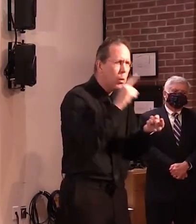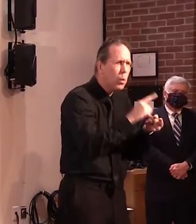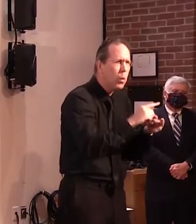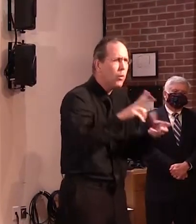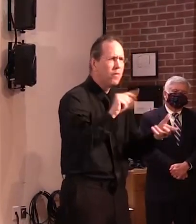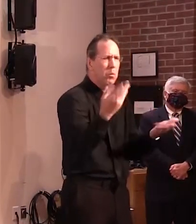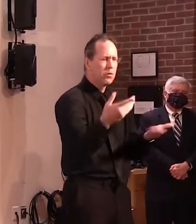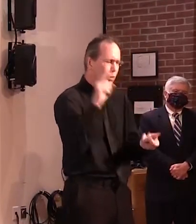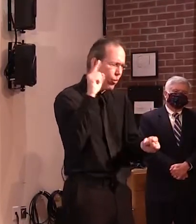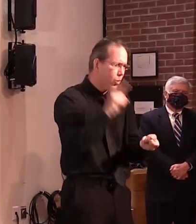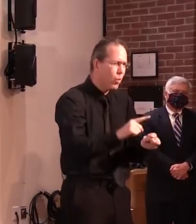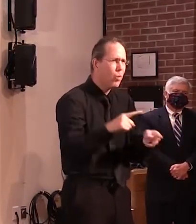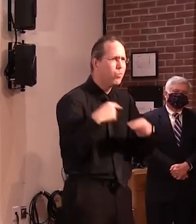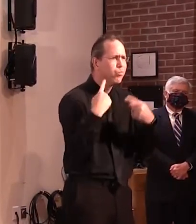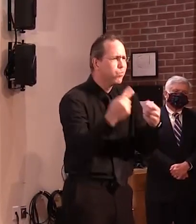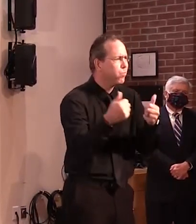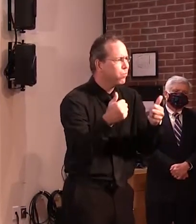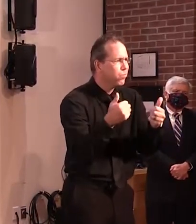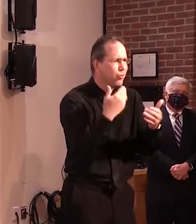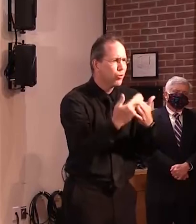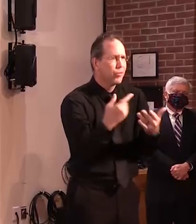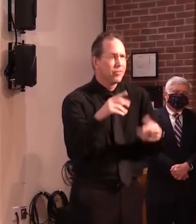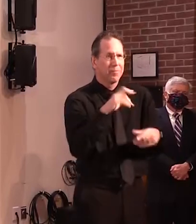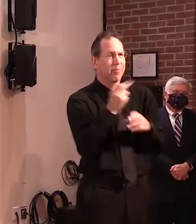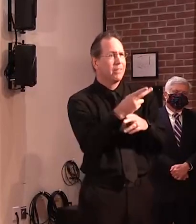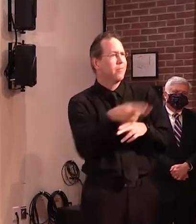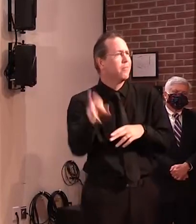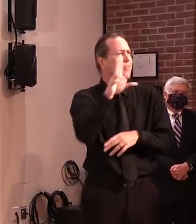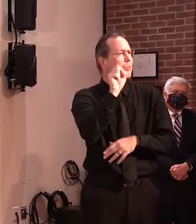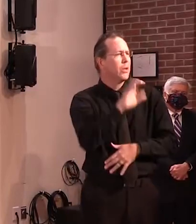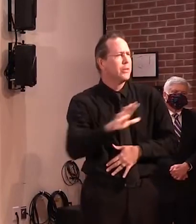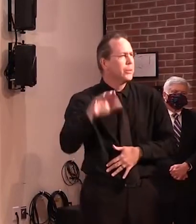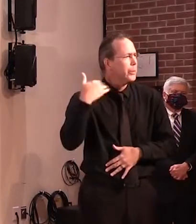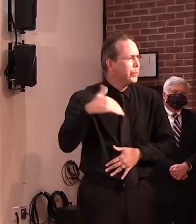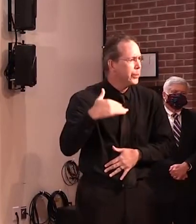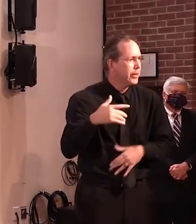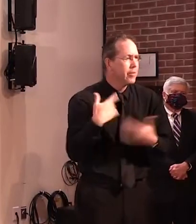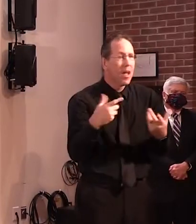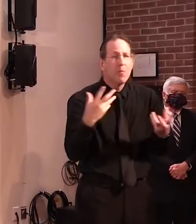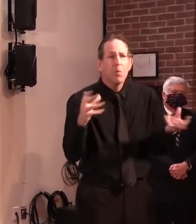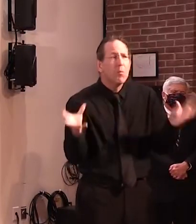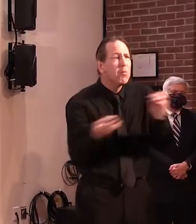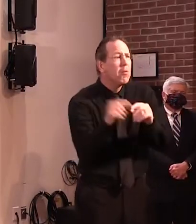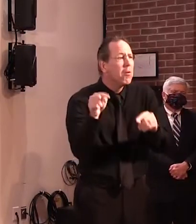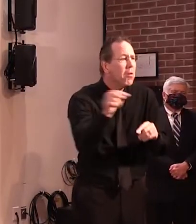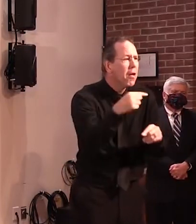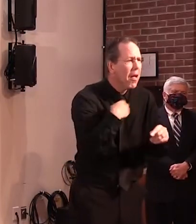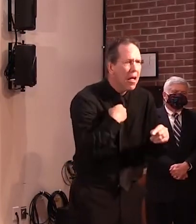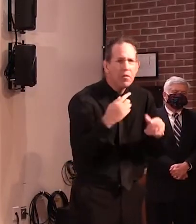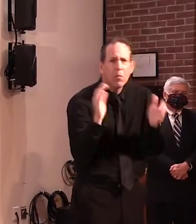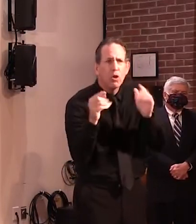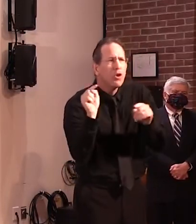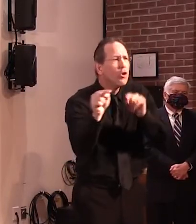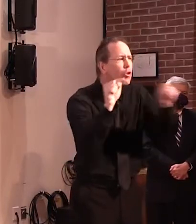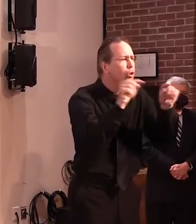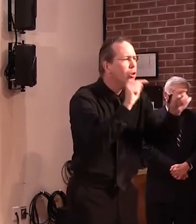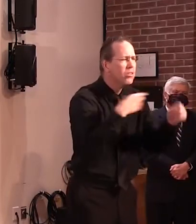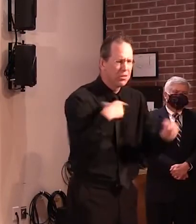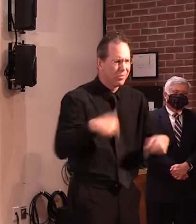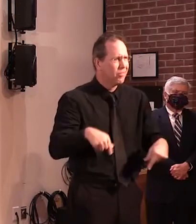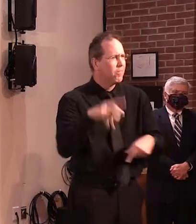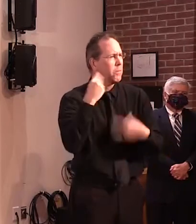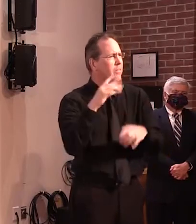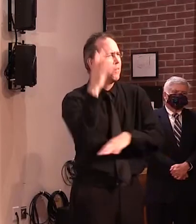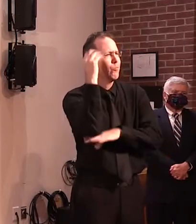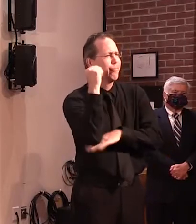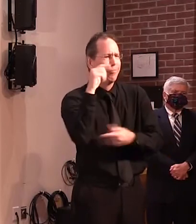0.2%. We also have the lowest number of cases per capita, and our growth rates have remained around 1% for months.